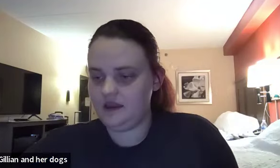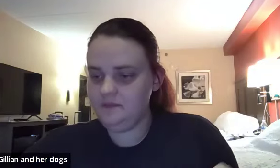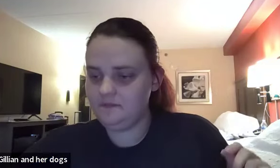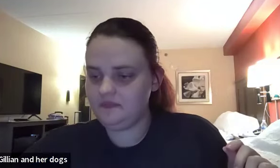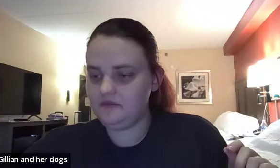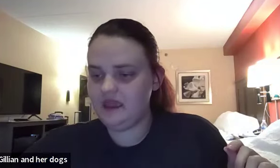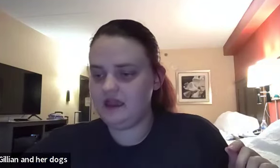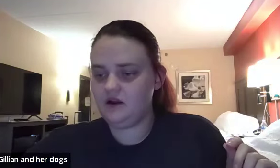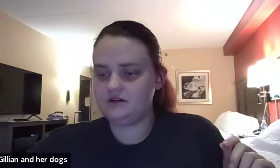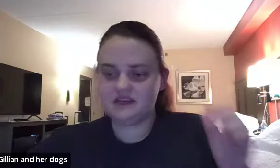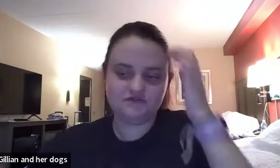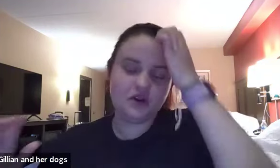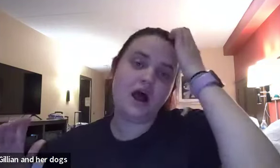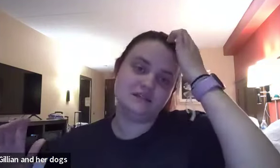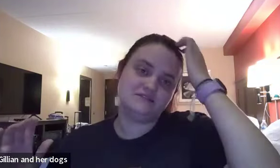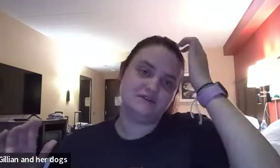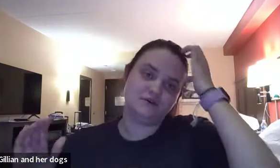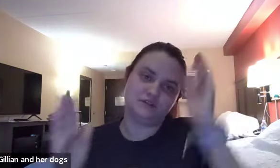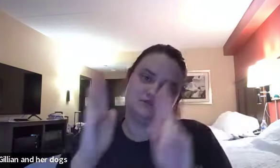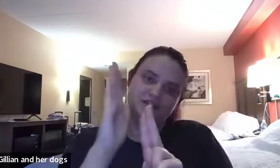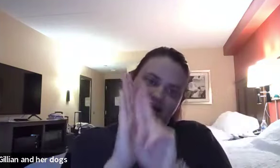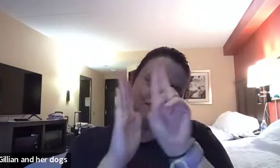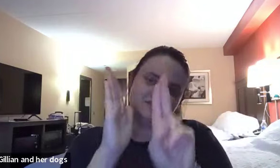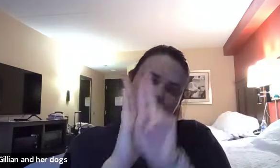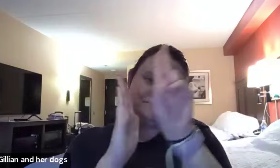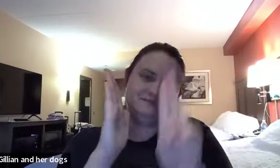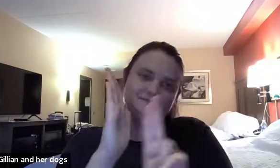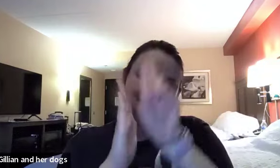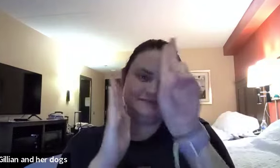Okay. Then we had our sign for Huntsville, which was Huntsville.